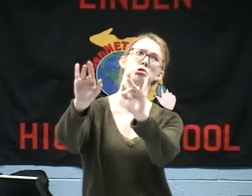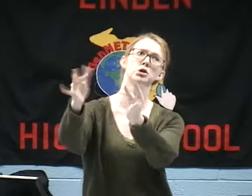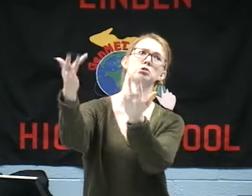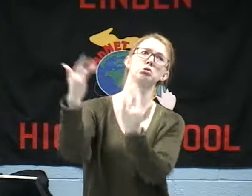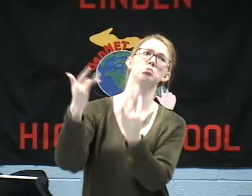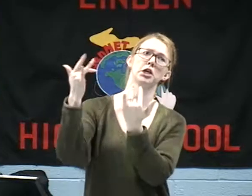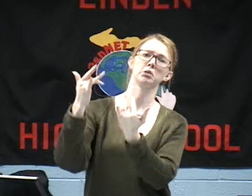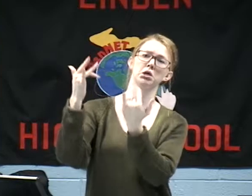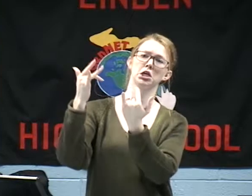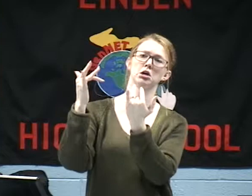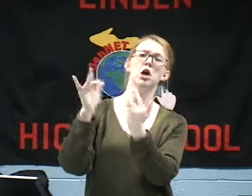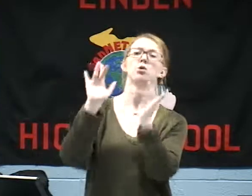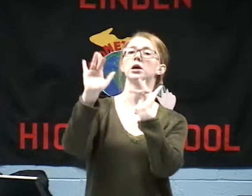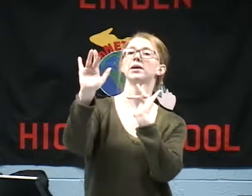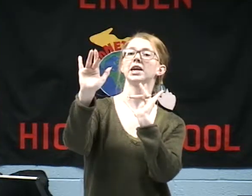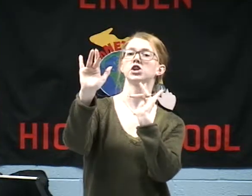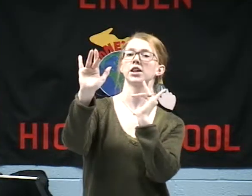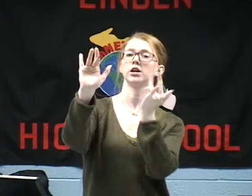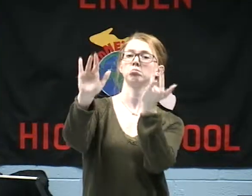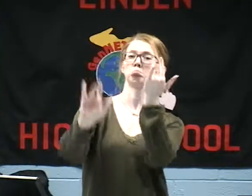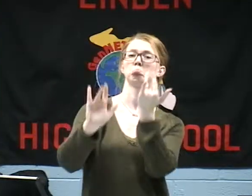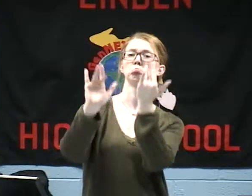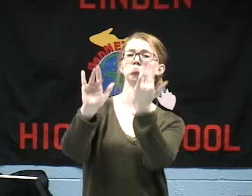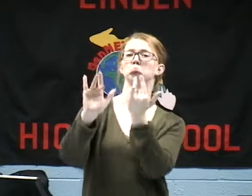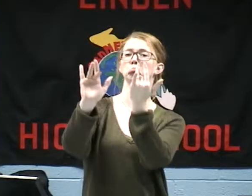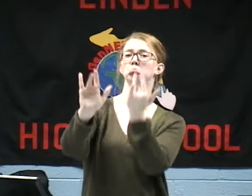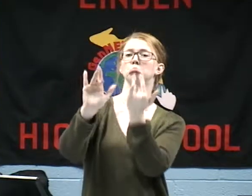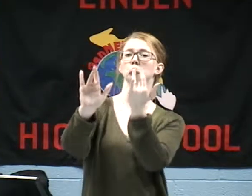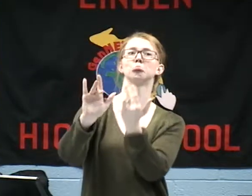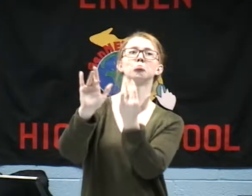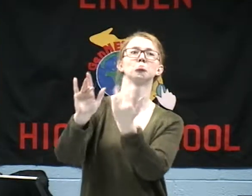and you can pity me. We can pity each other.